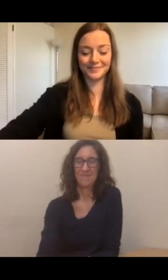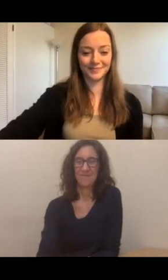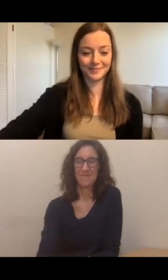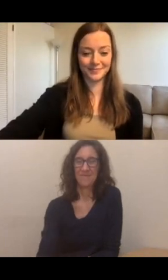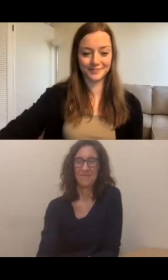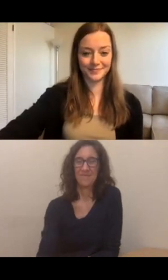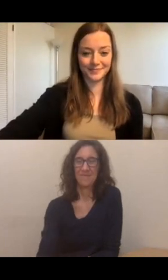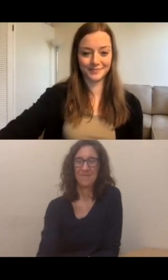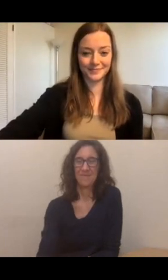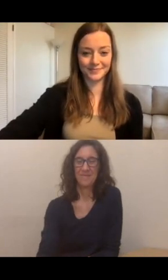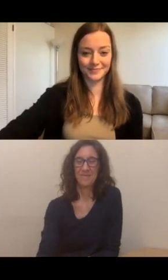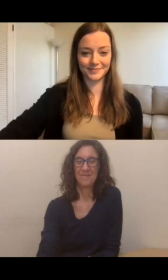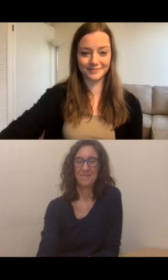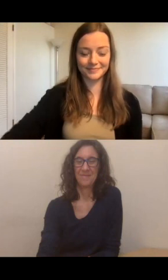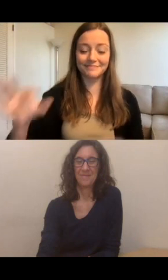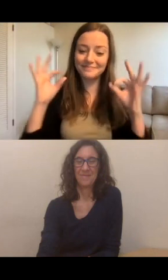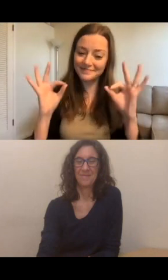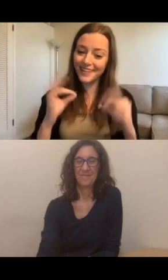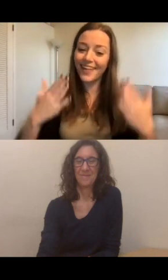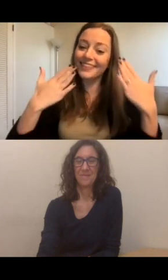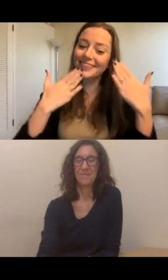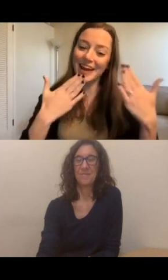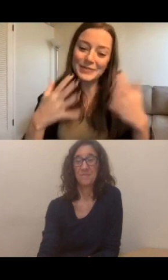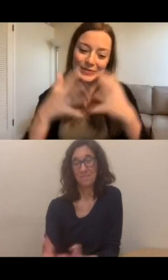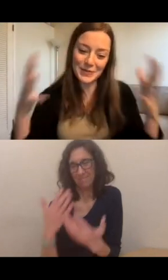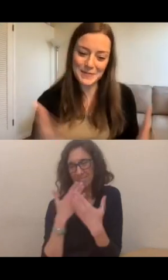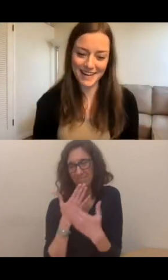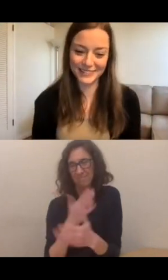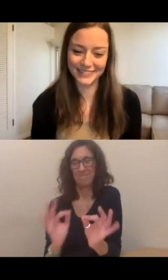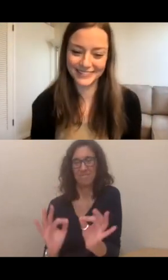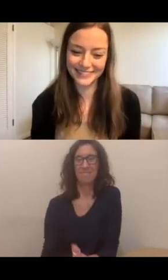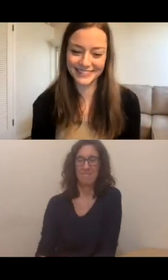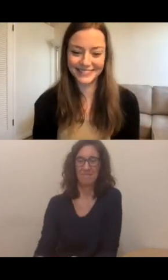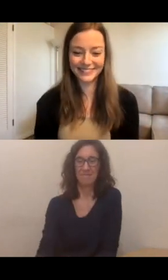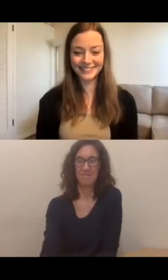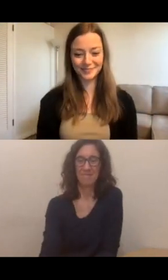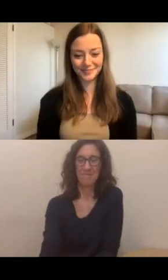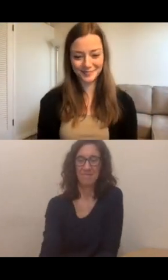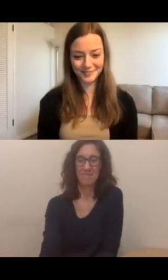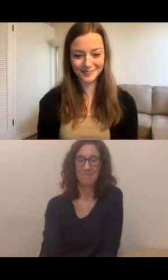Thank you so much. Thank you.